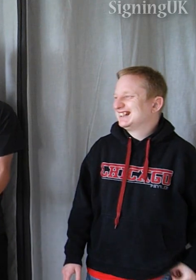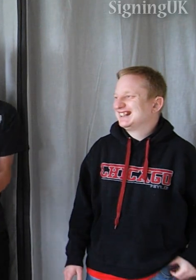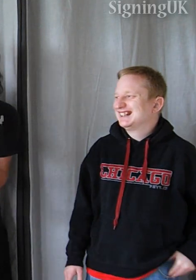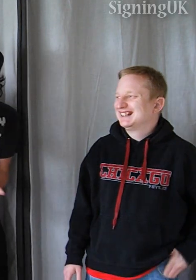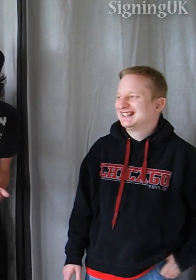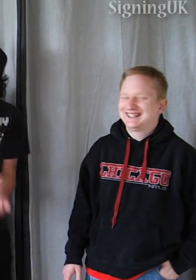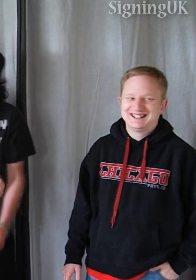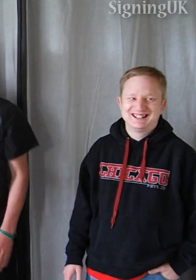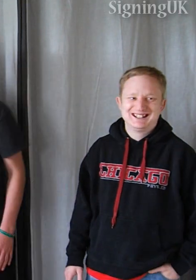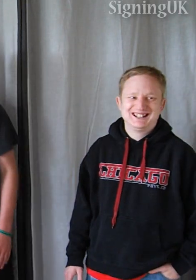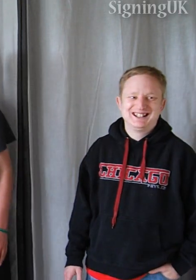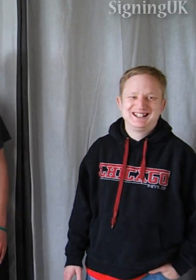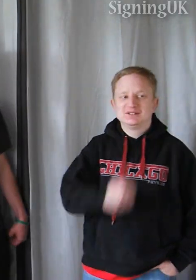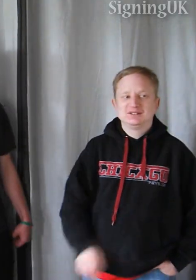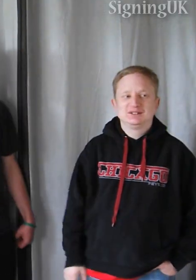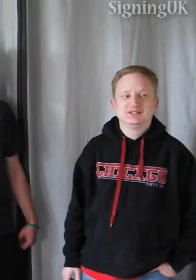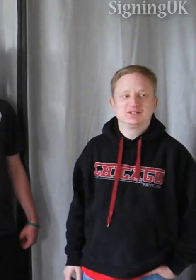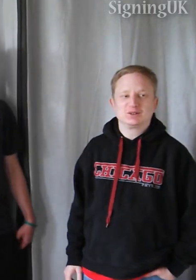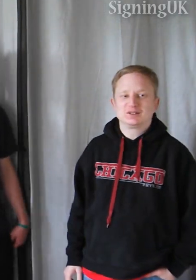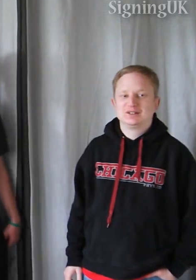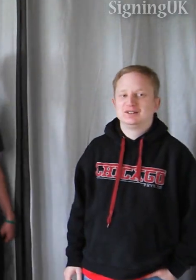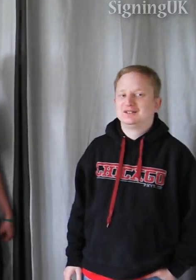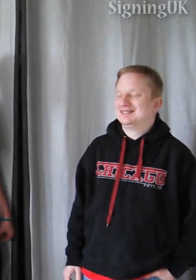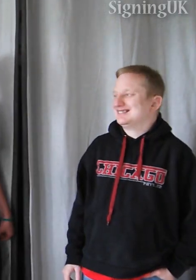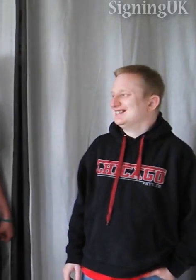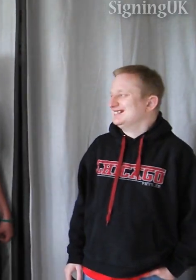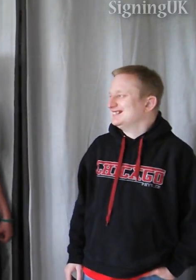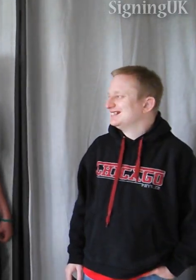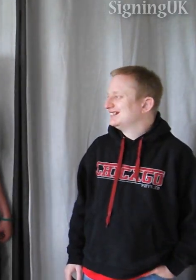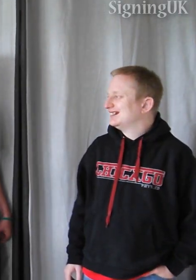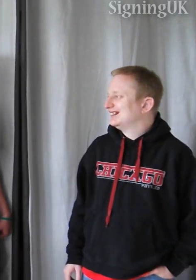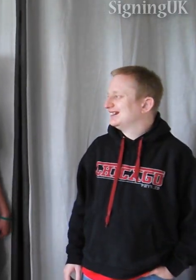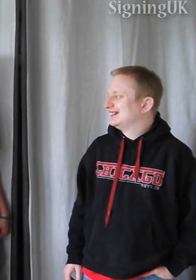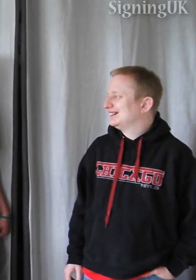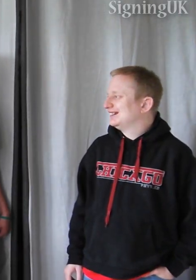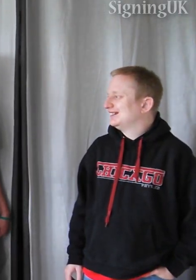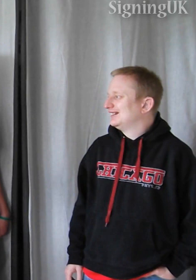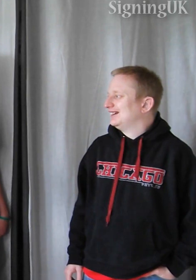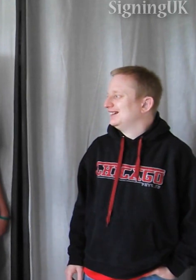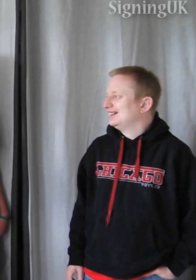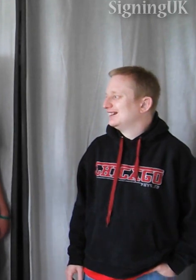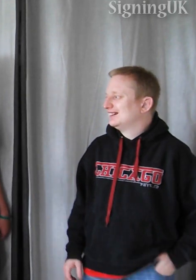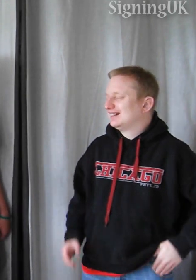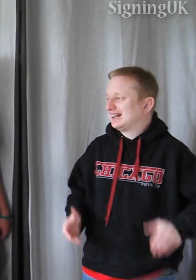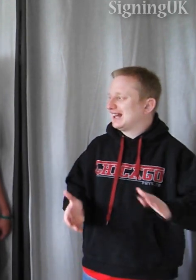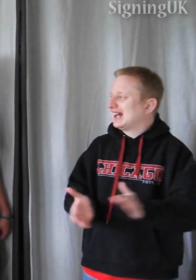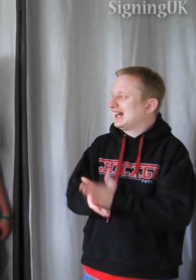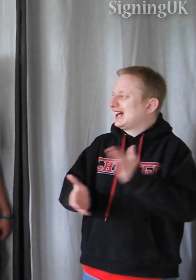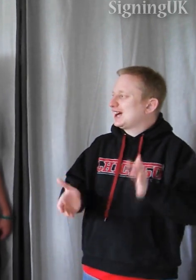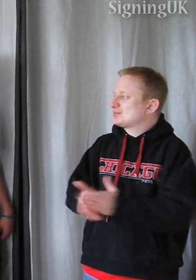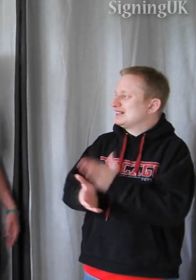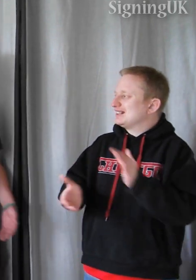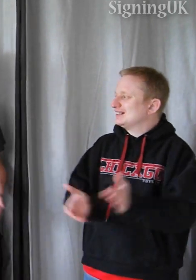you go. Dean. Boy. Could you teach me how to say happy in sign? Happy.